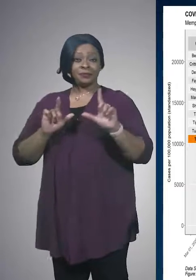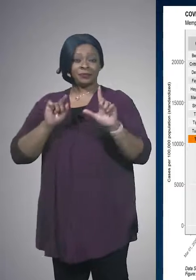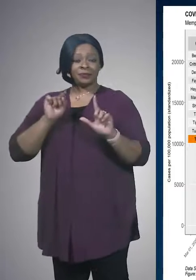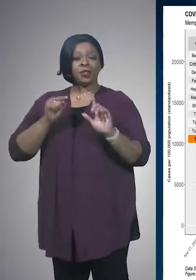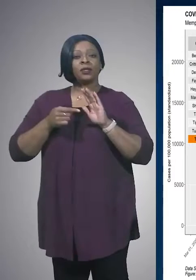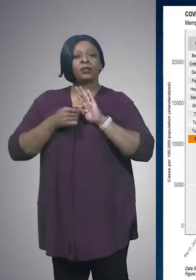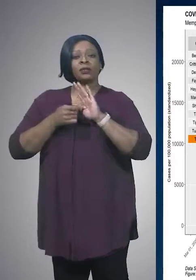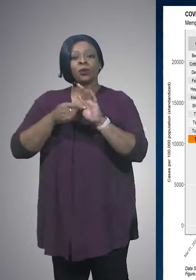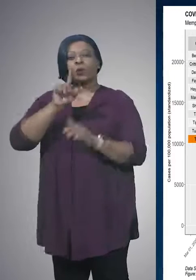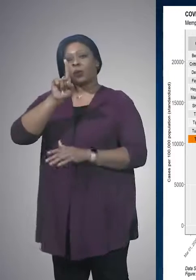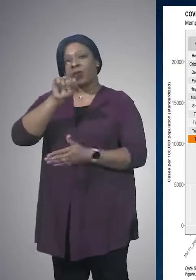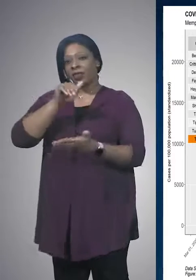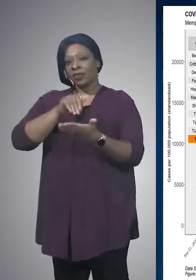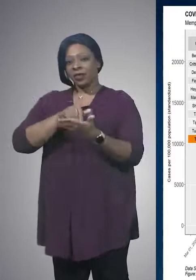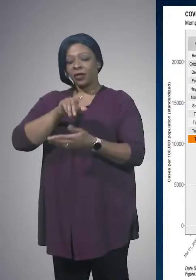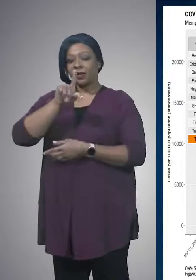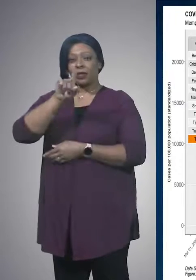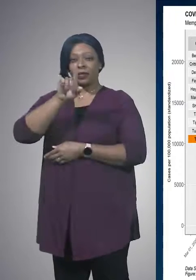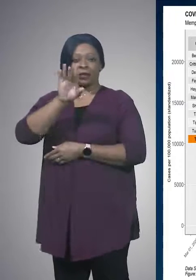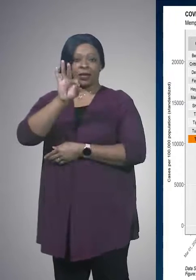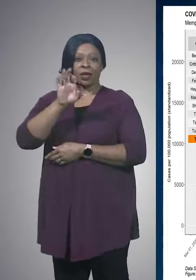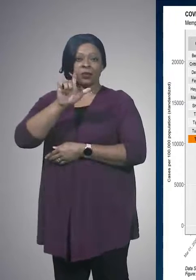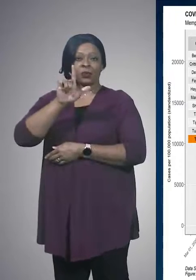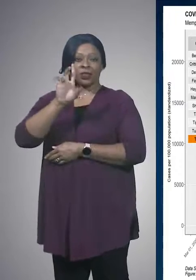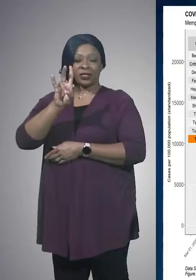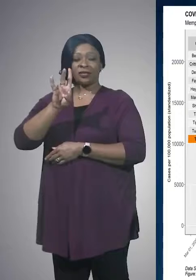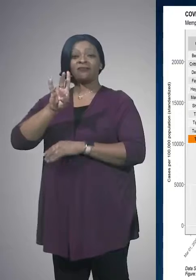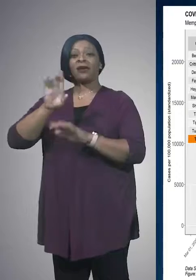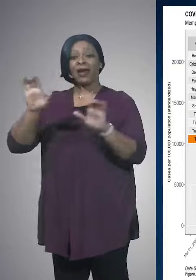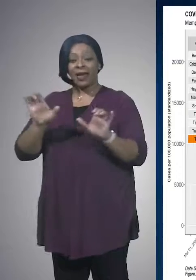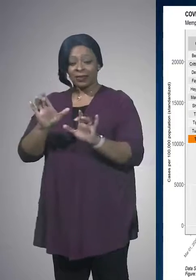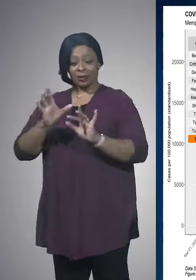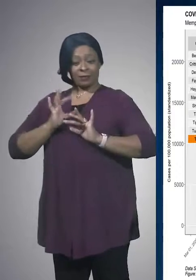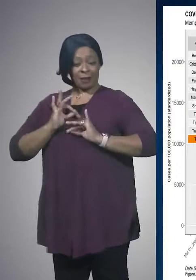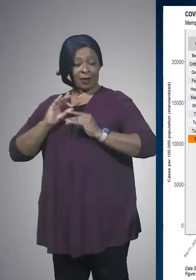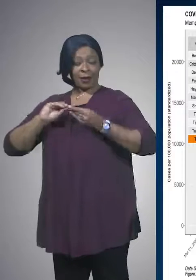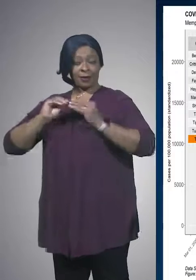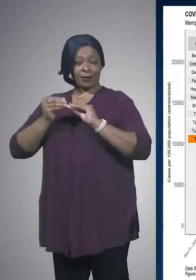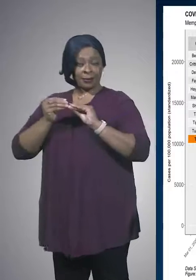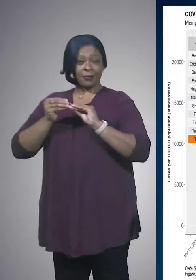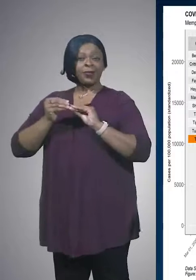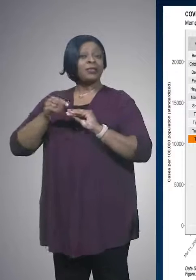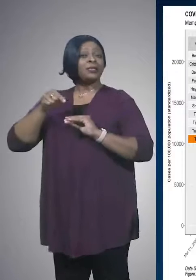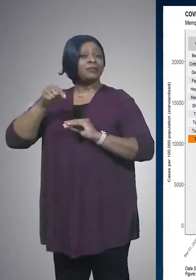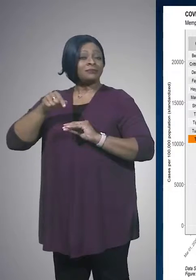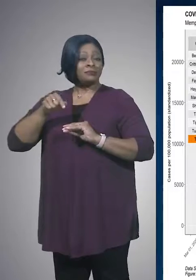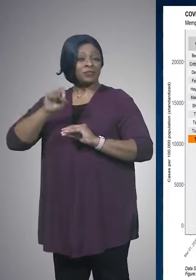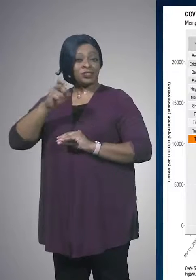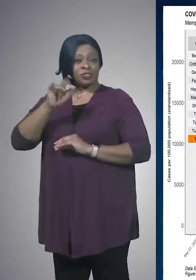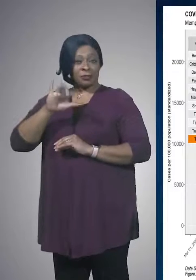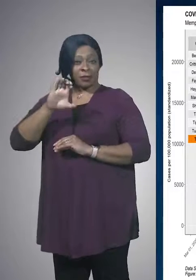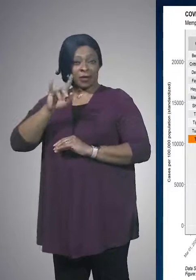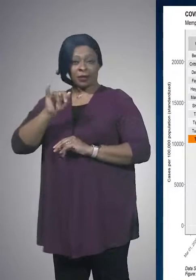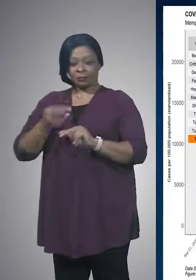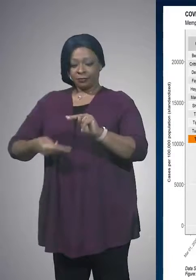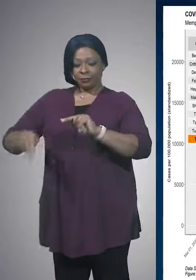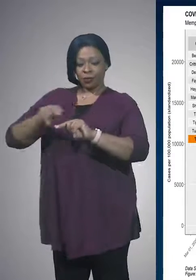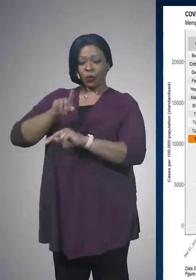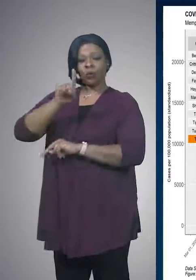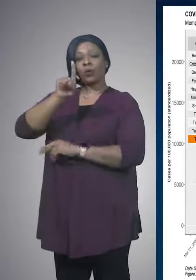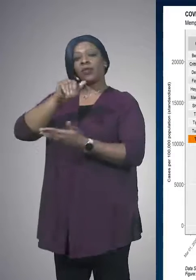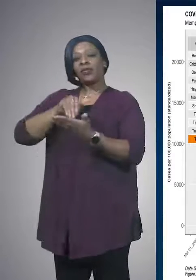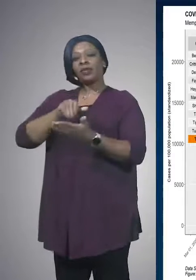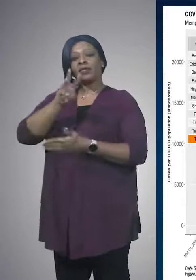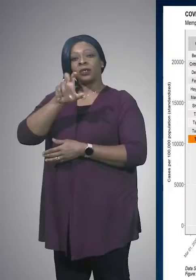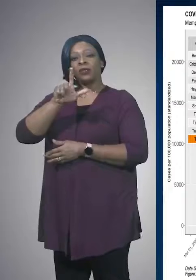are 1,927 active cases in Shelby County, and that is an increase from